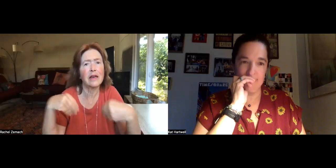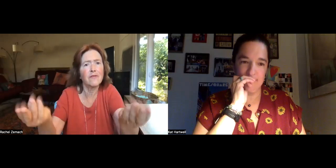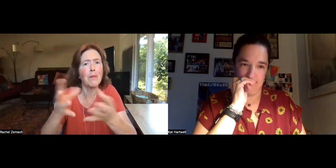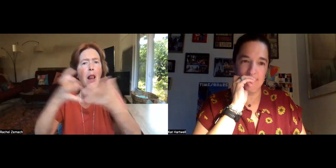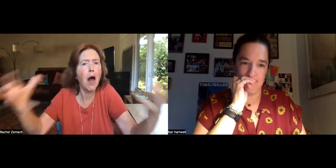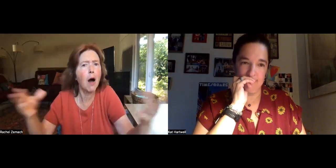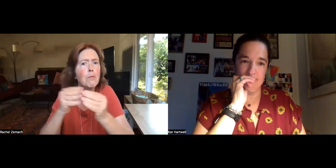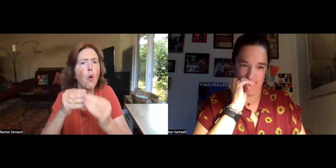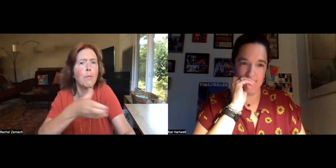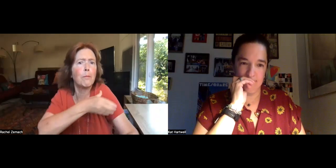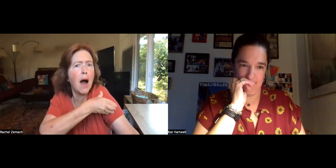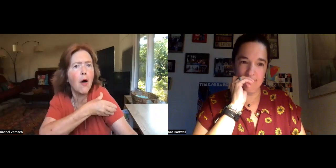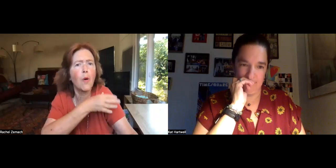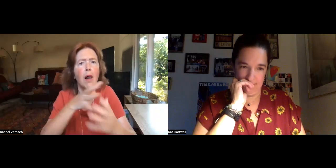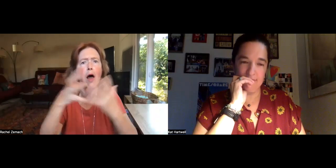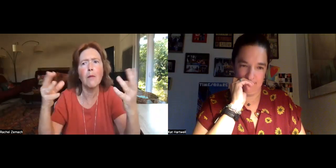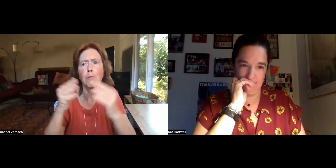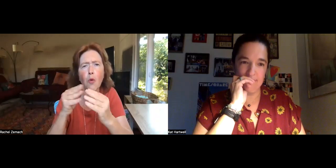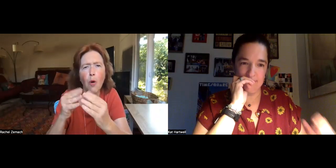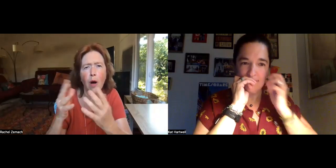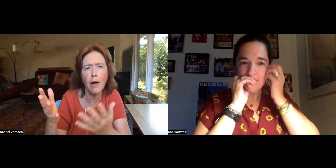Give them a lot more power, a lot more